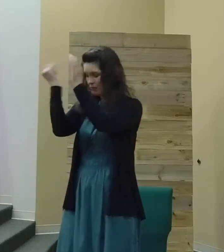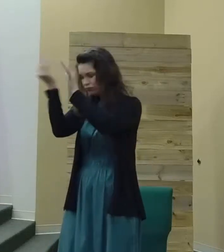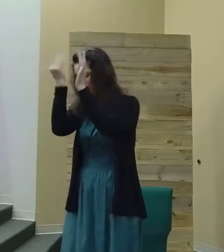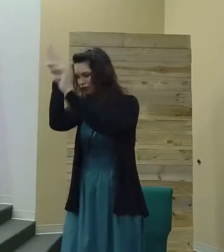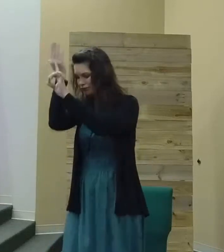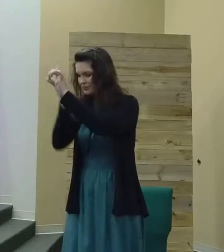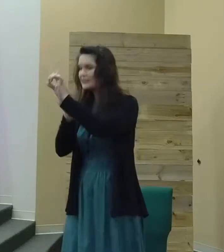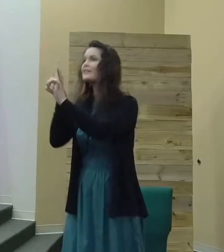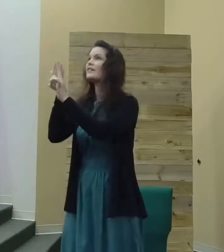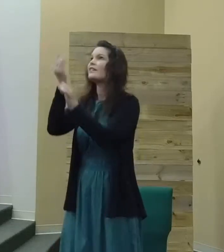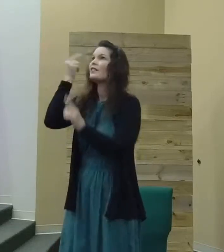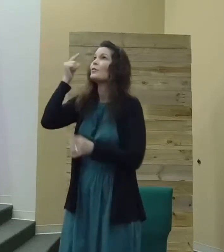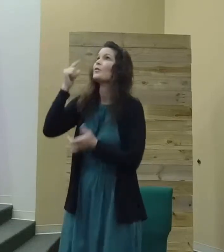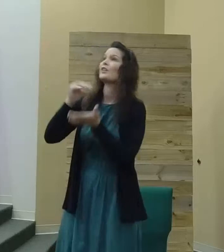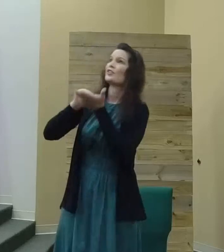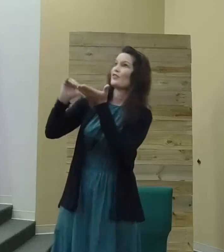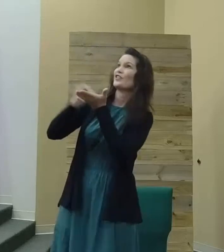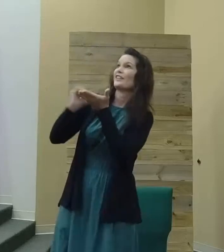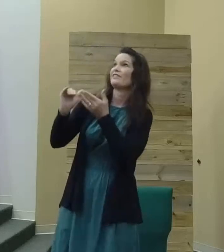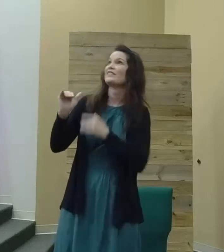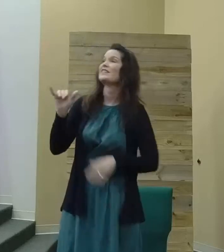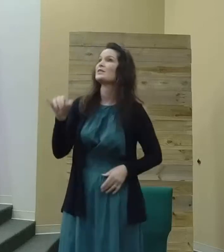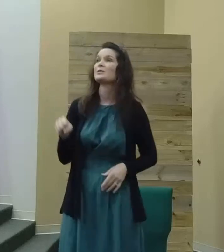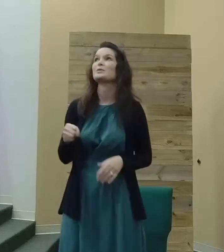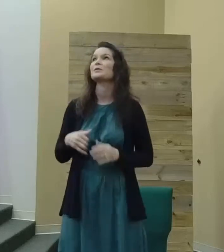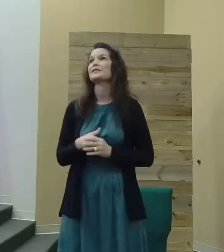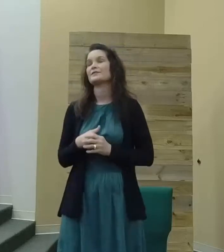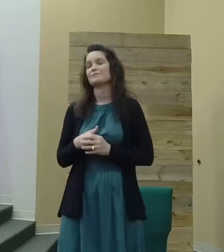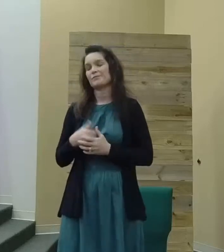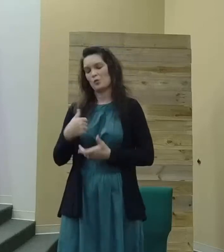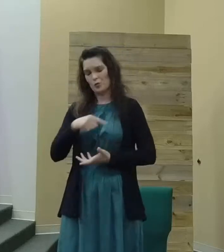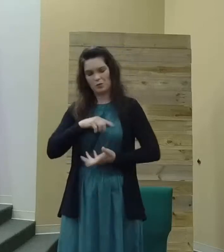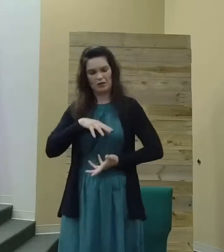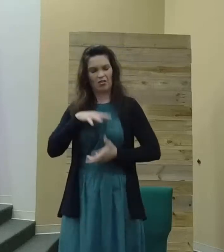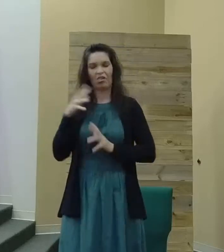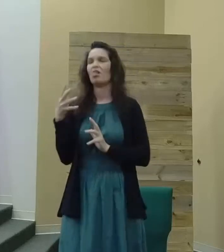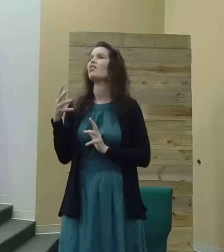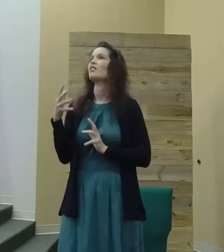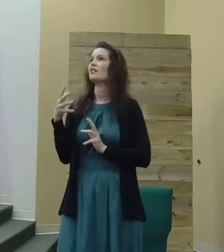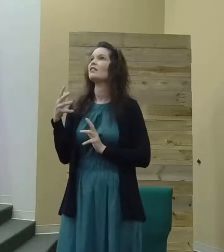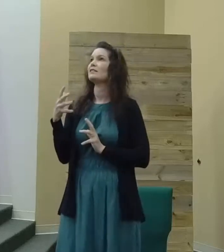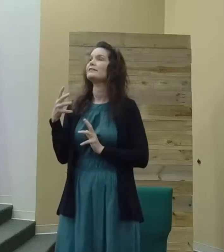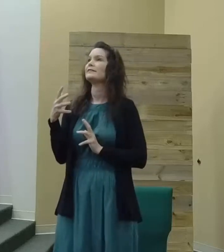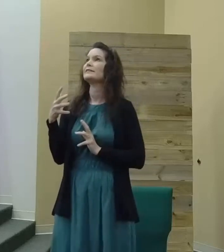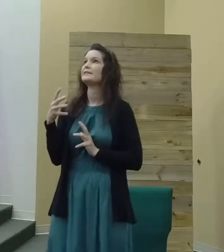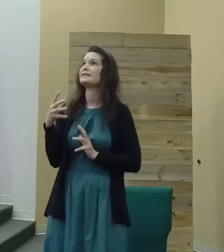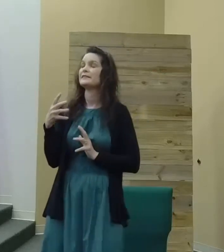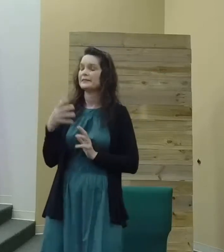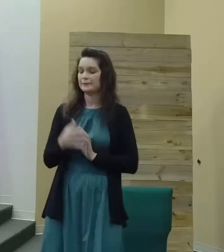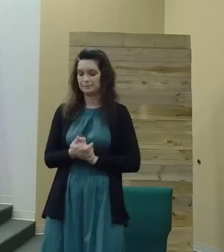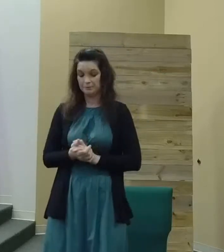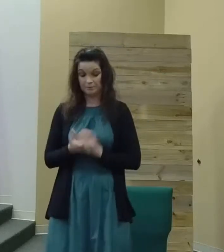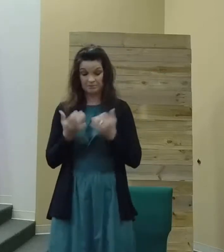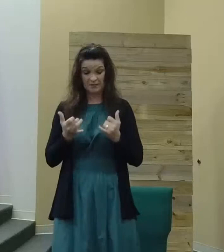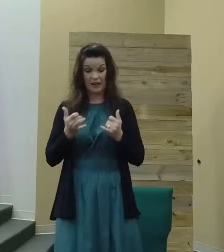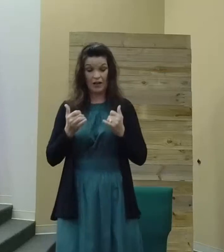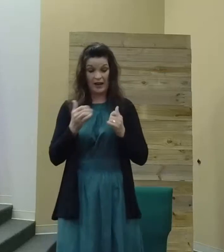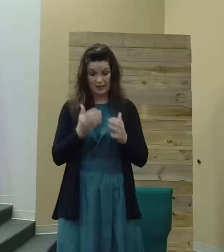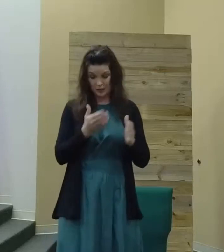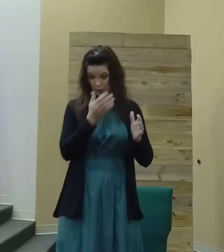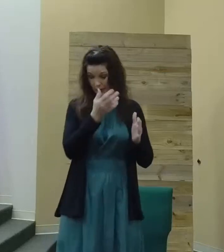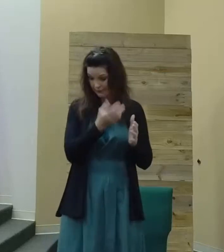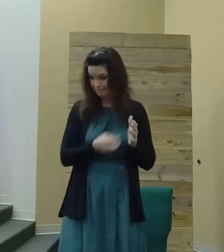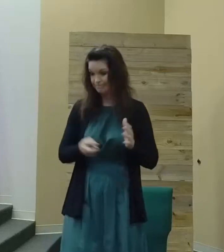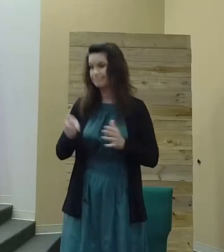now for your forgiveness when we fail in this area. As we move